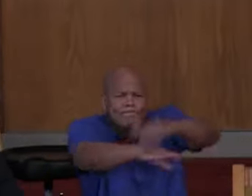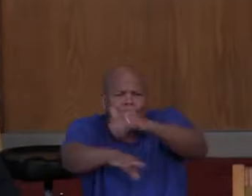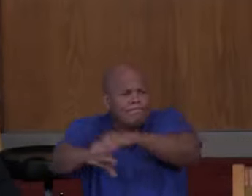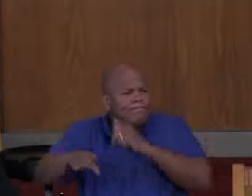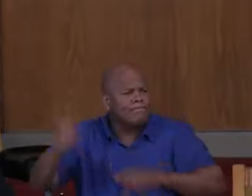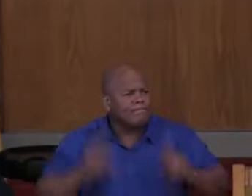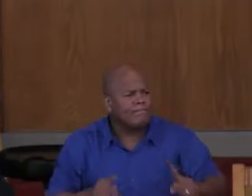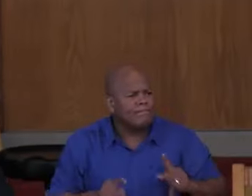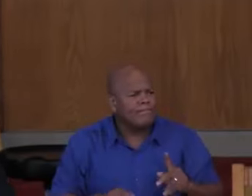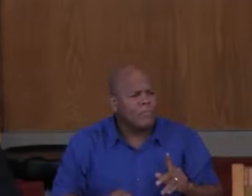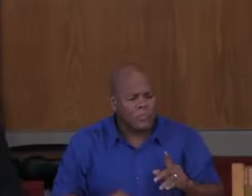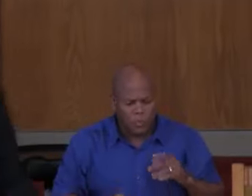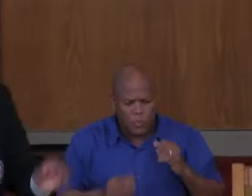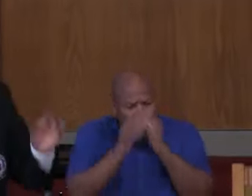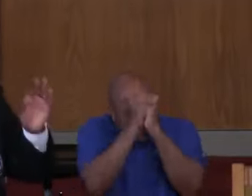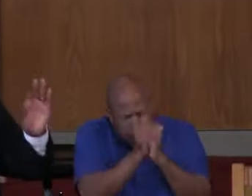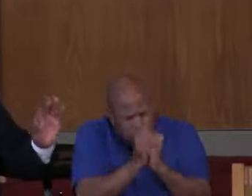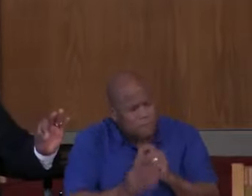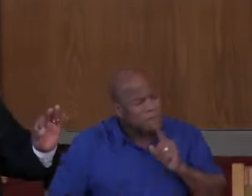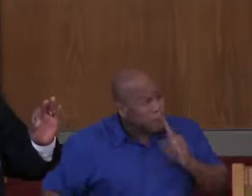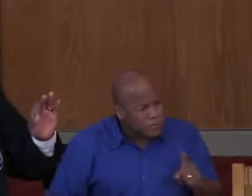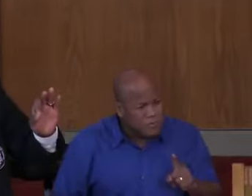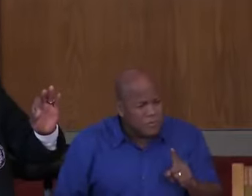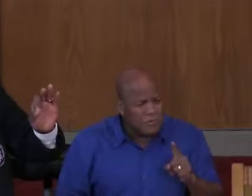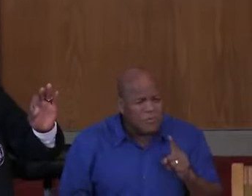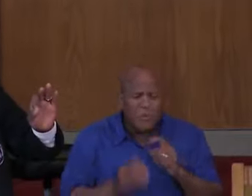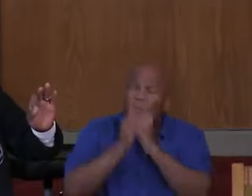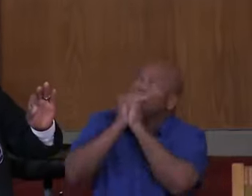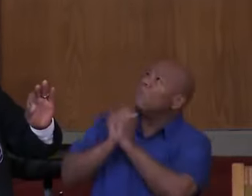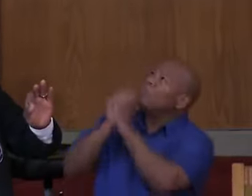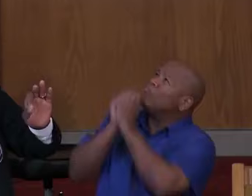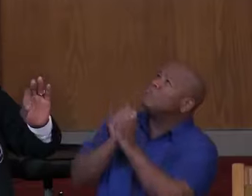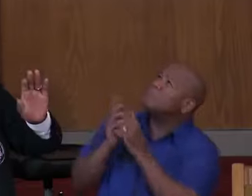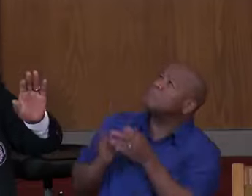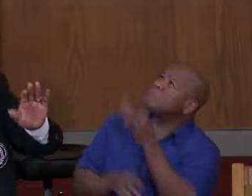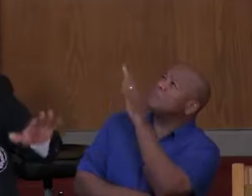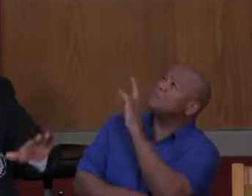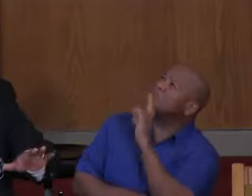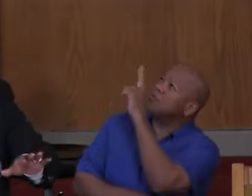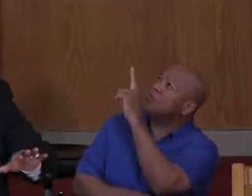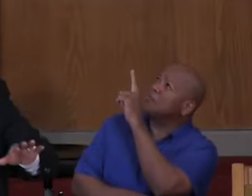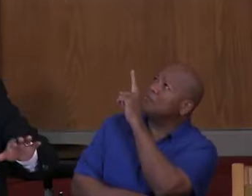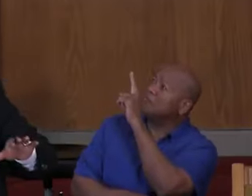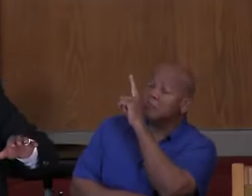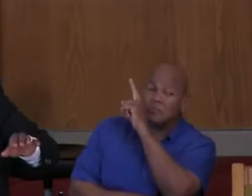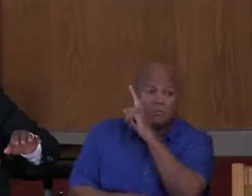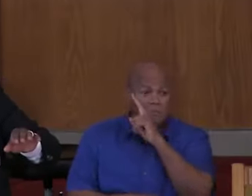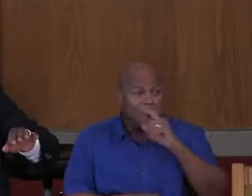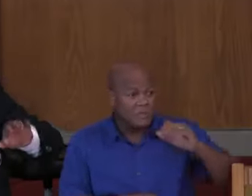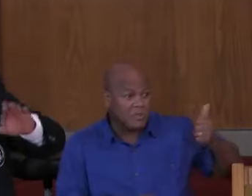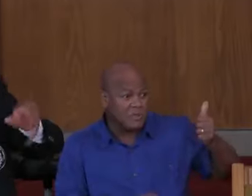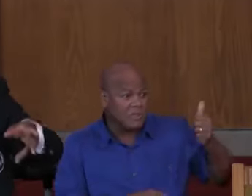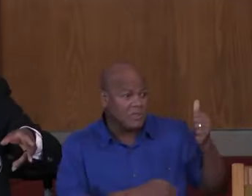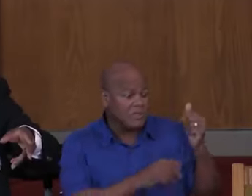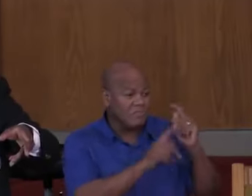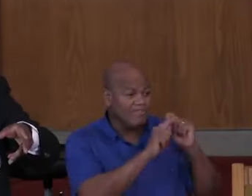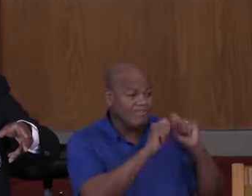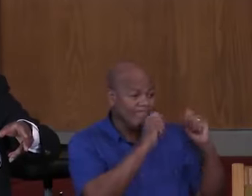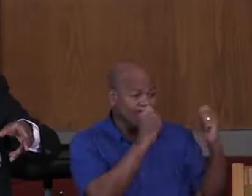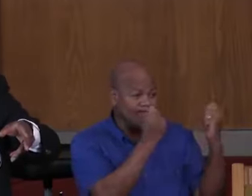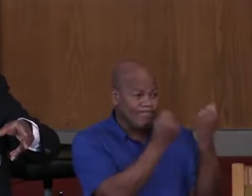to worship him in spirit and truth. So here it is. You got the 10 tribes divided. They